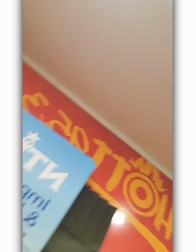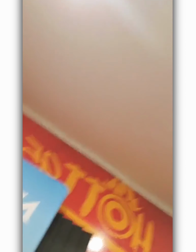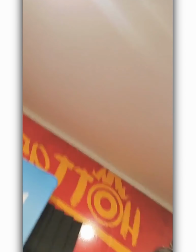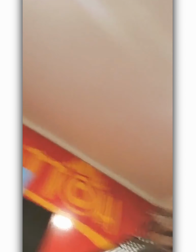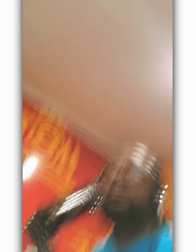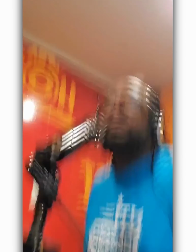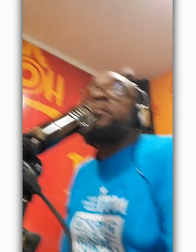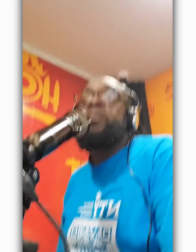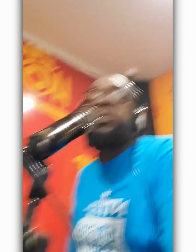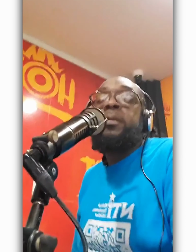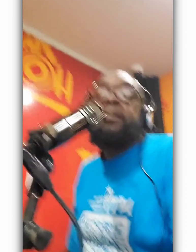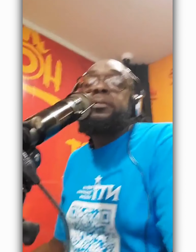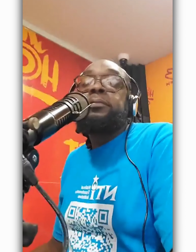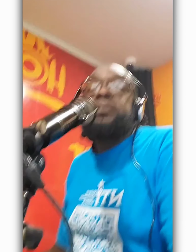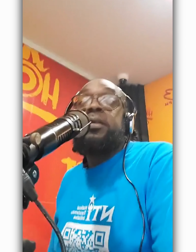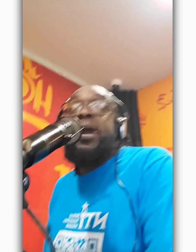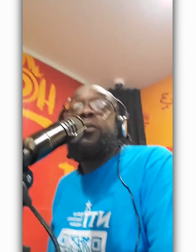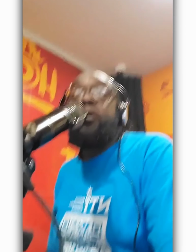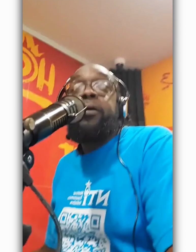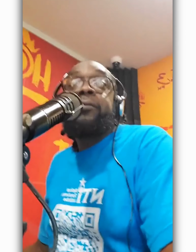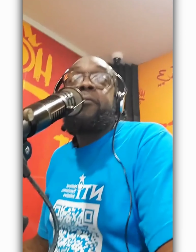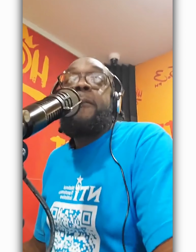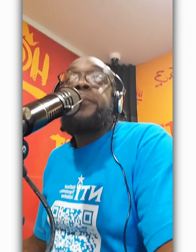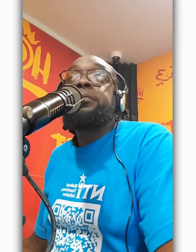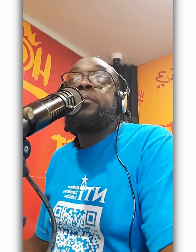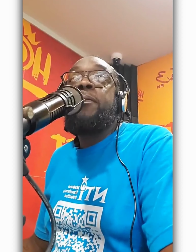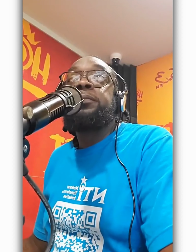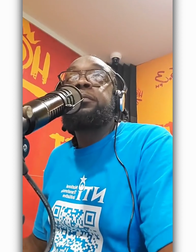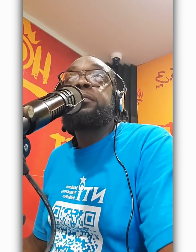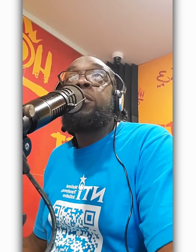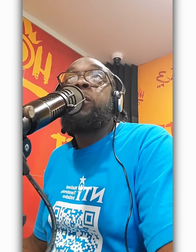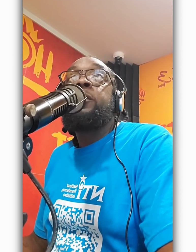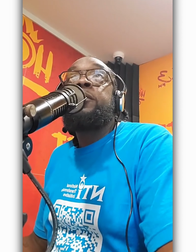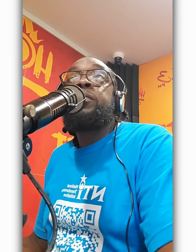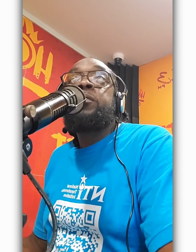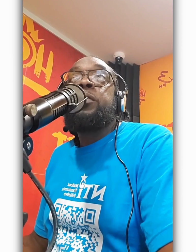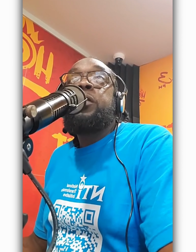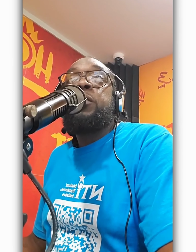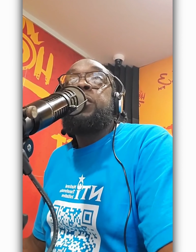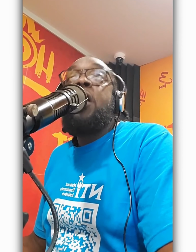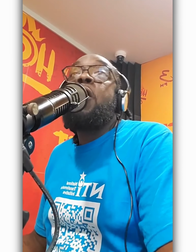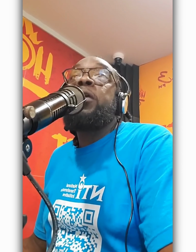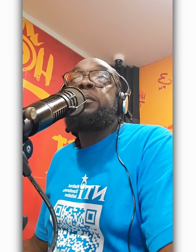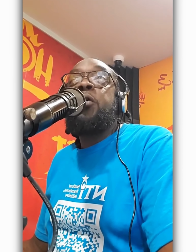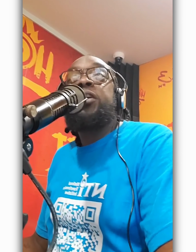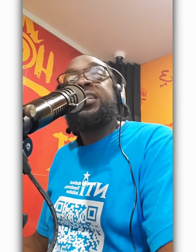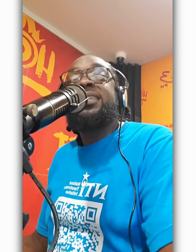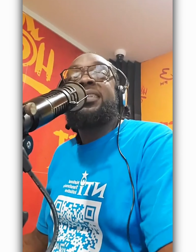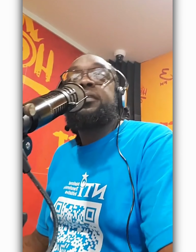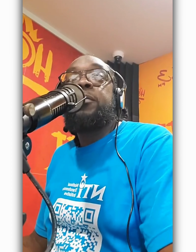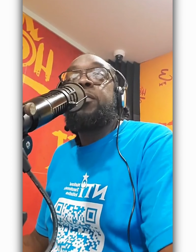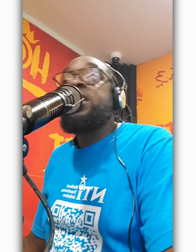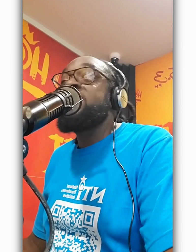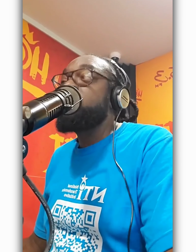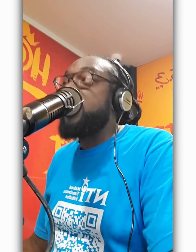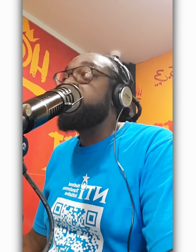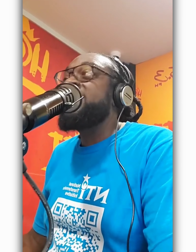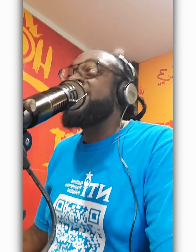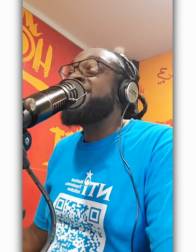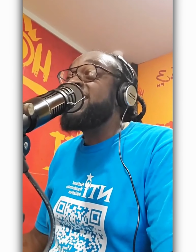No, Dario, how important is